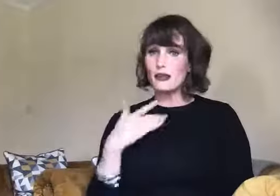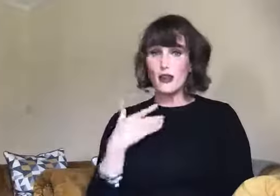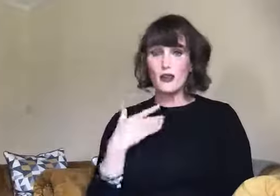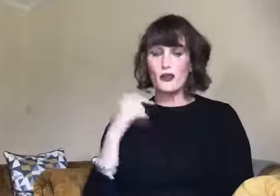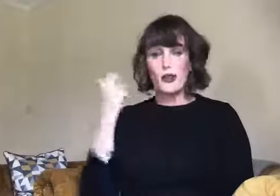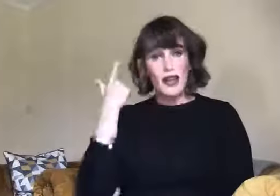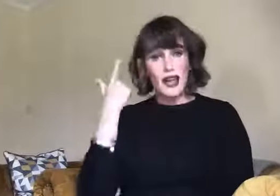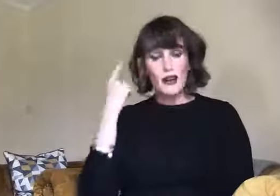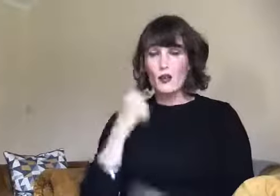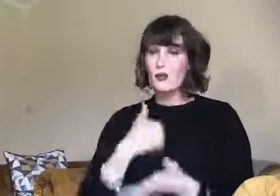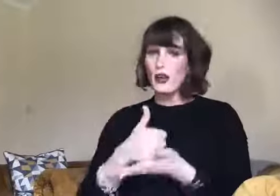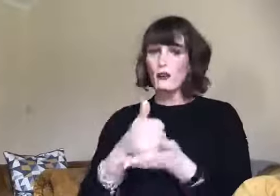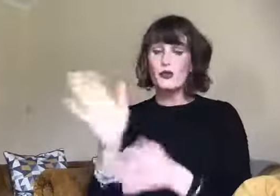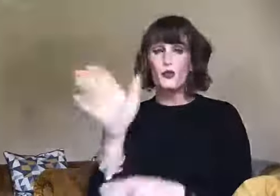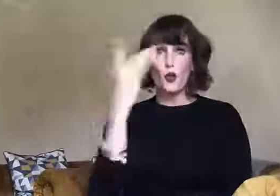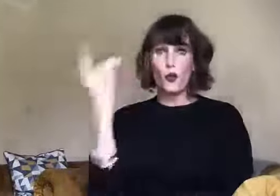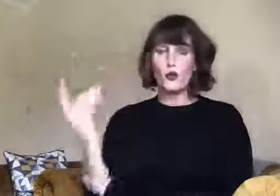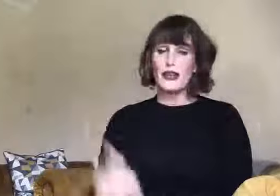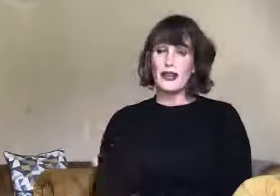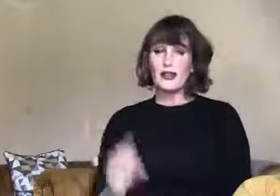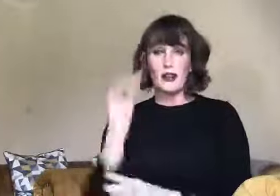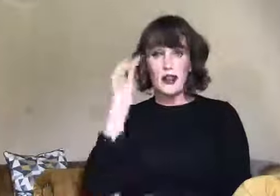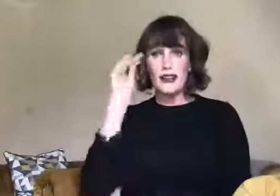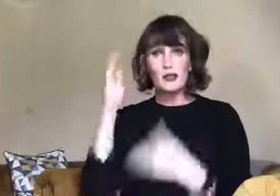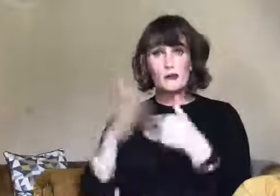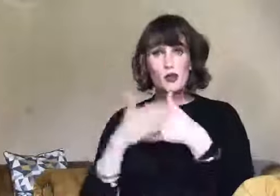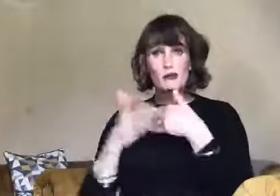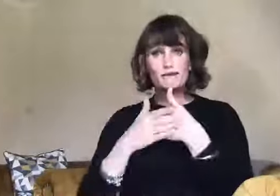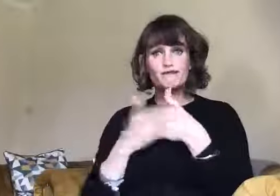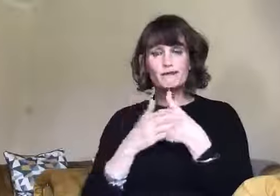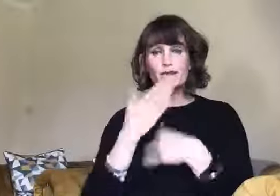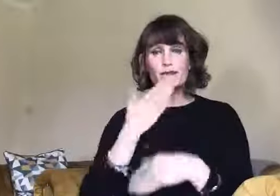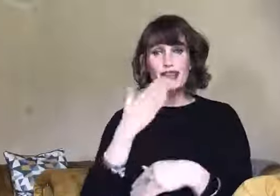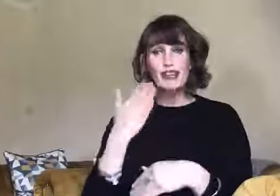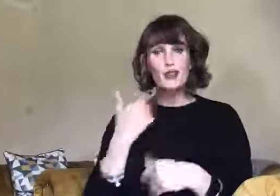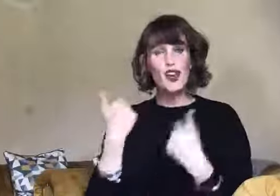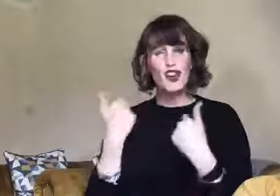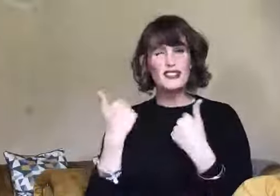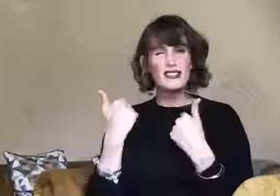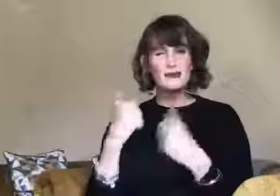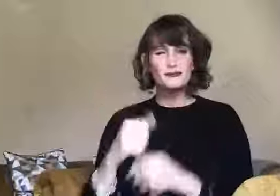know, and I will help you all in learning some more. Thank you, guys.